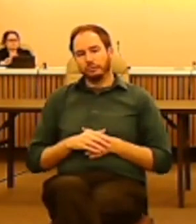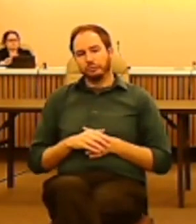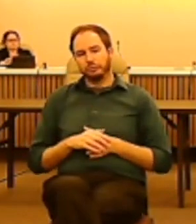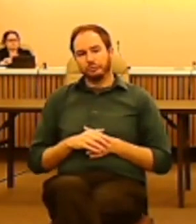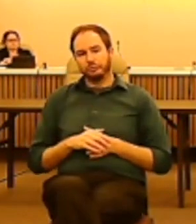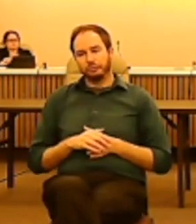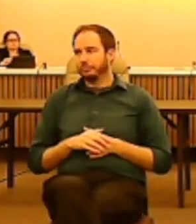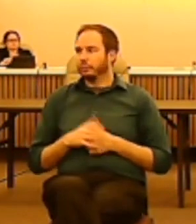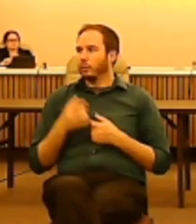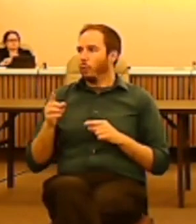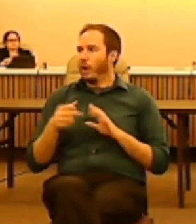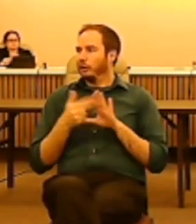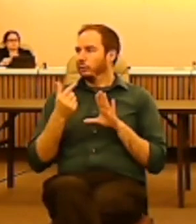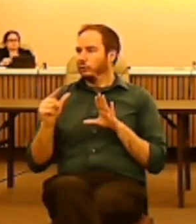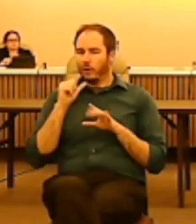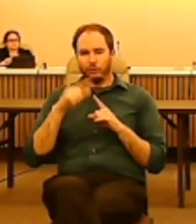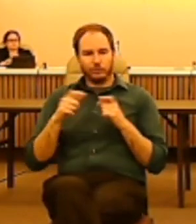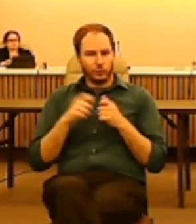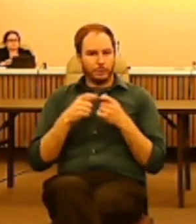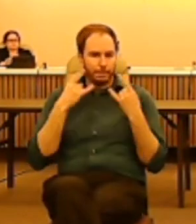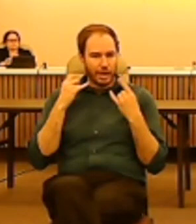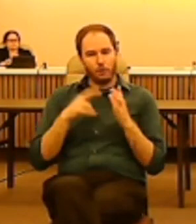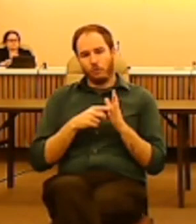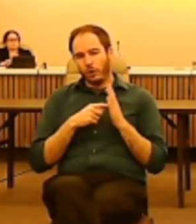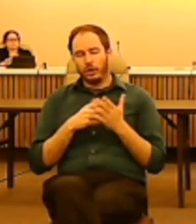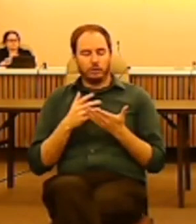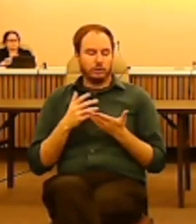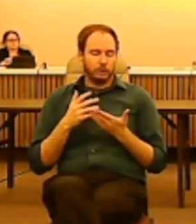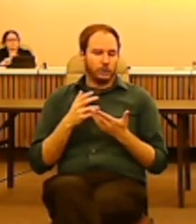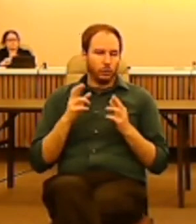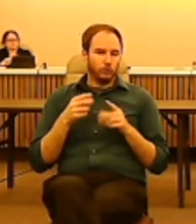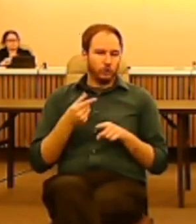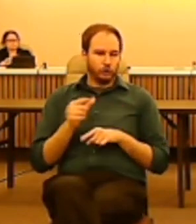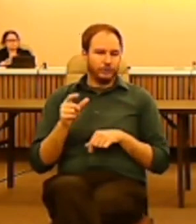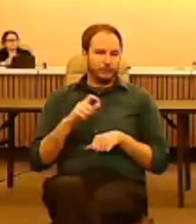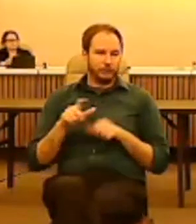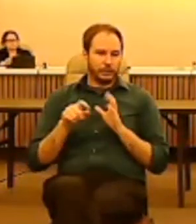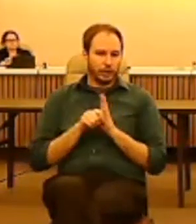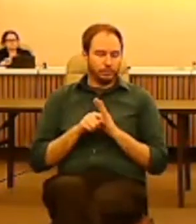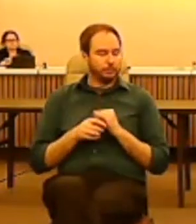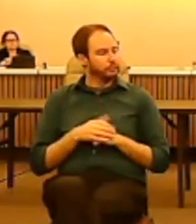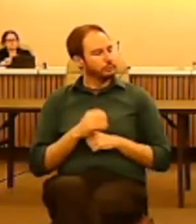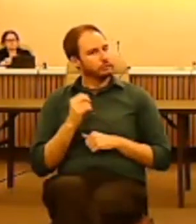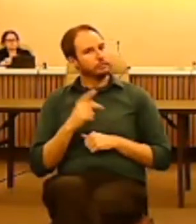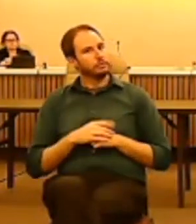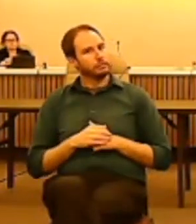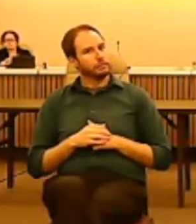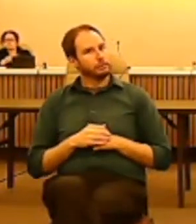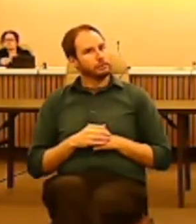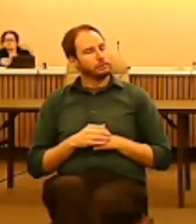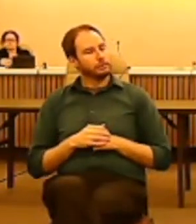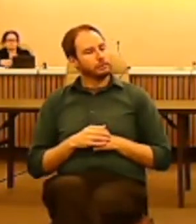while we're in green, where we don't have to deal with masking or any of the other stuff. Yeah. So, and I'll